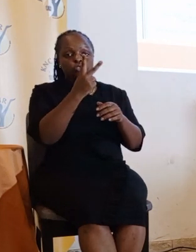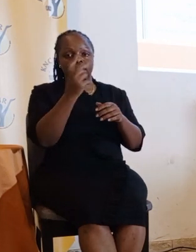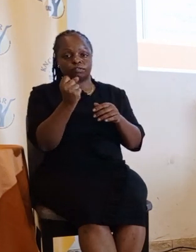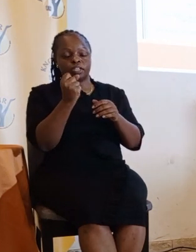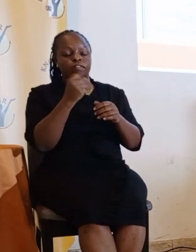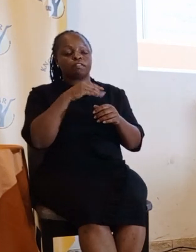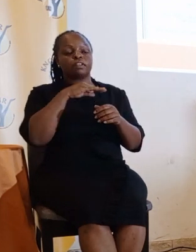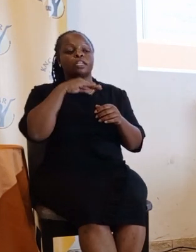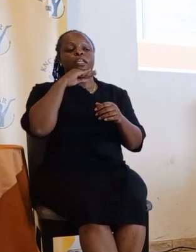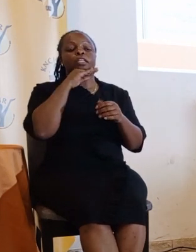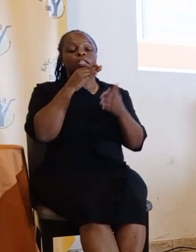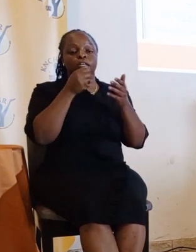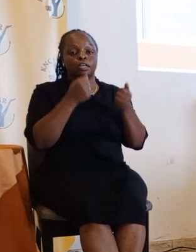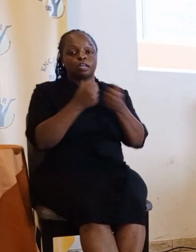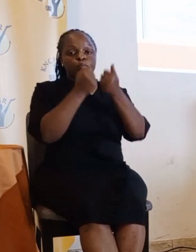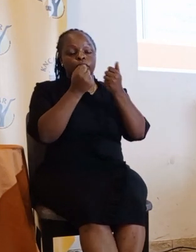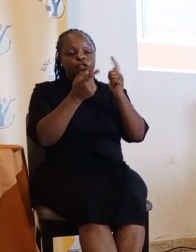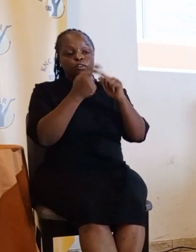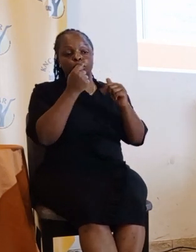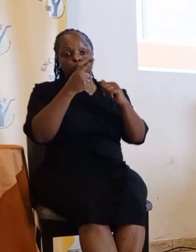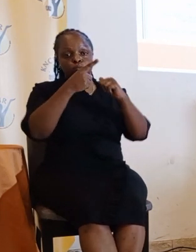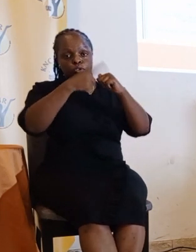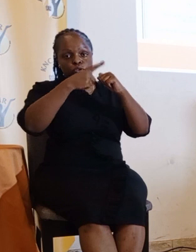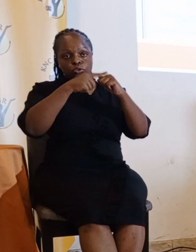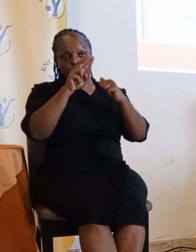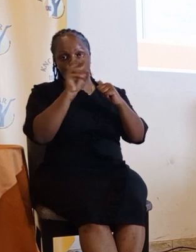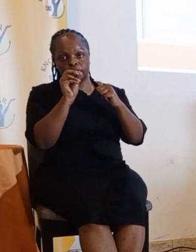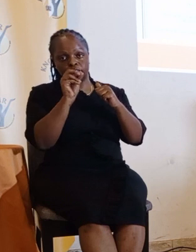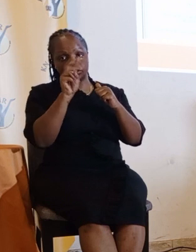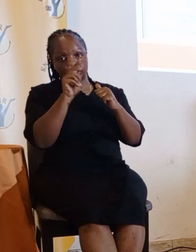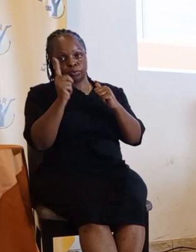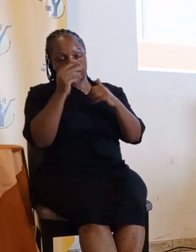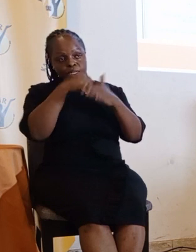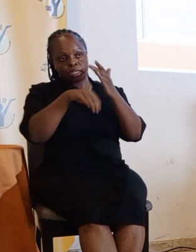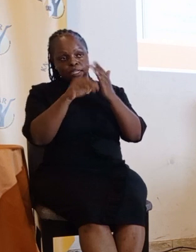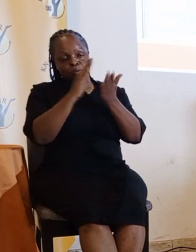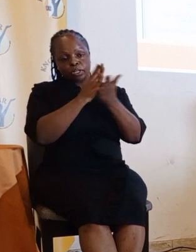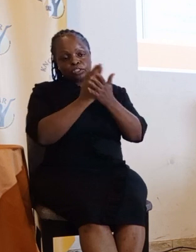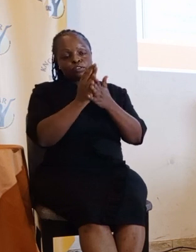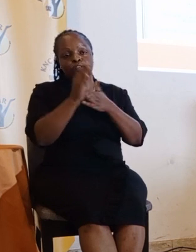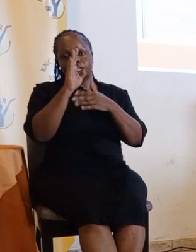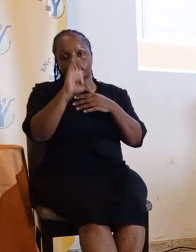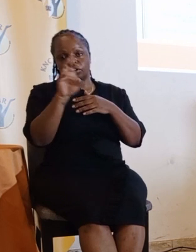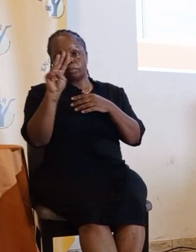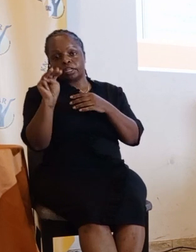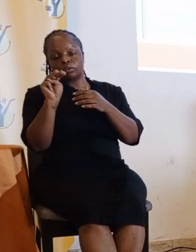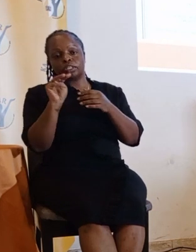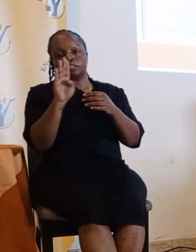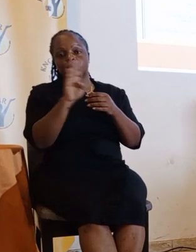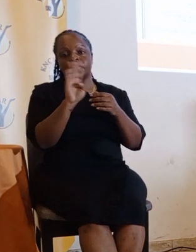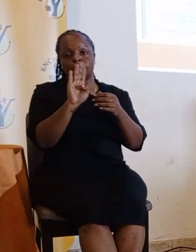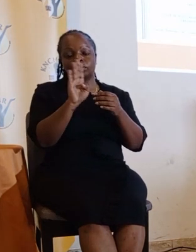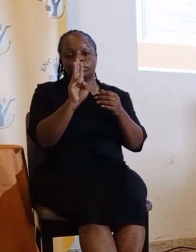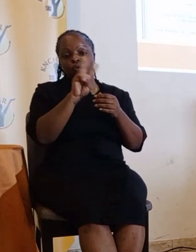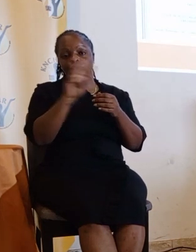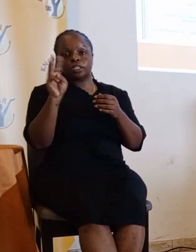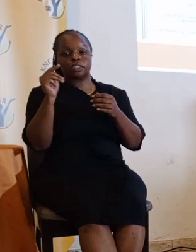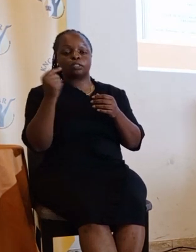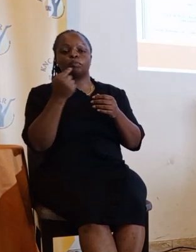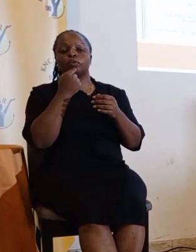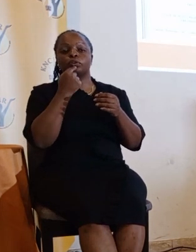deaths occurred since June 2021 in parts of Elgeyo Marakwet, Baringo, West Pokot,